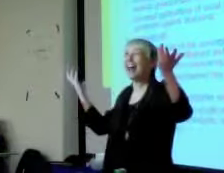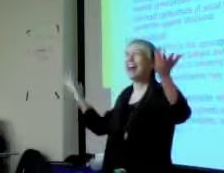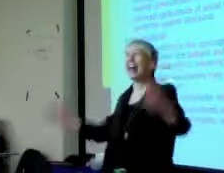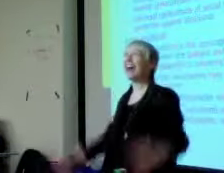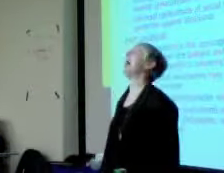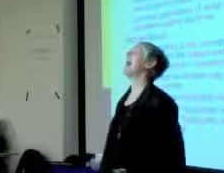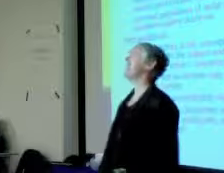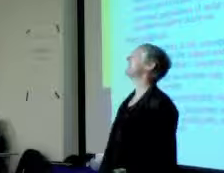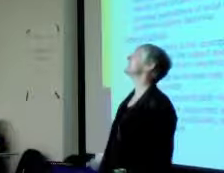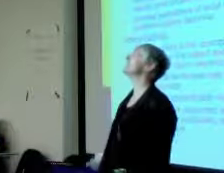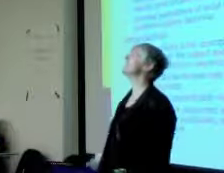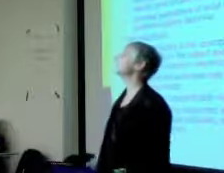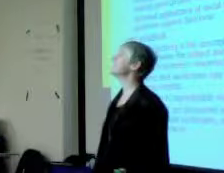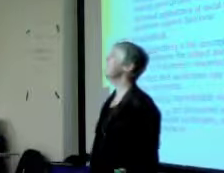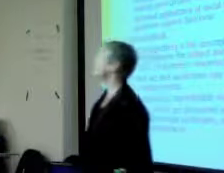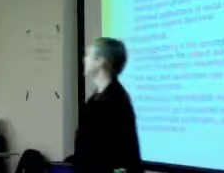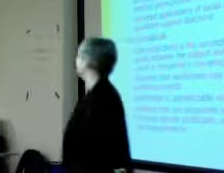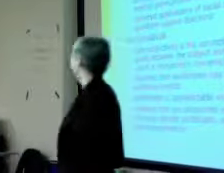thought so.